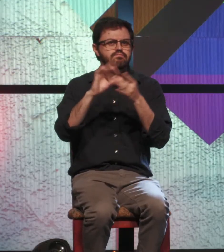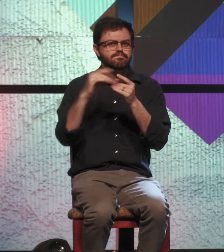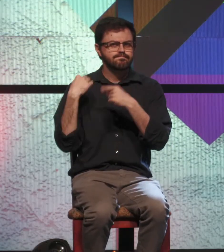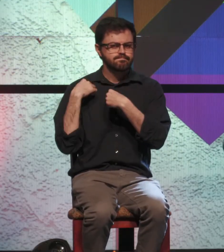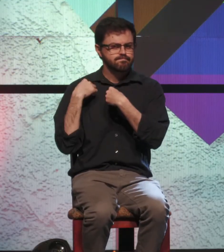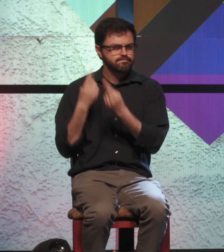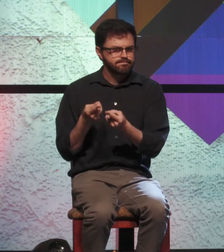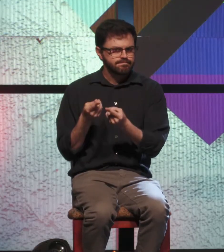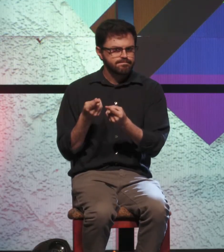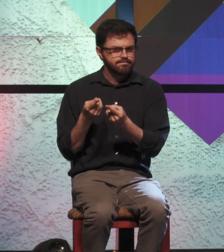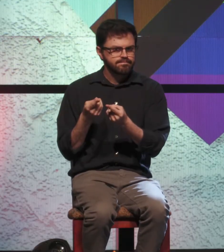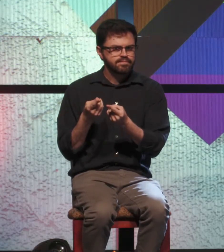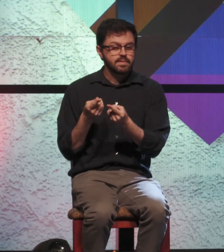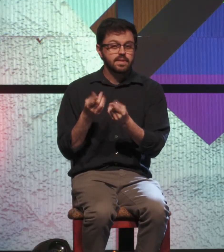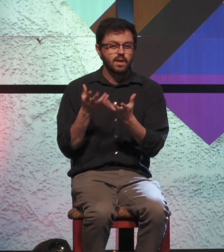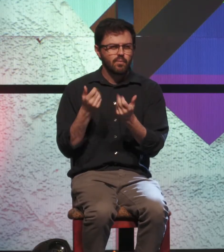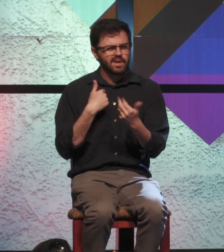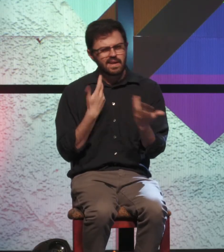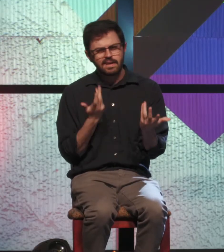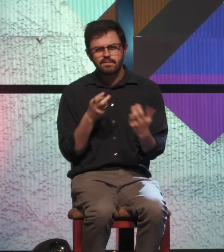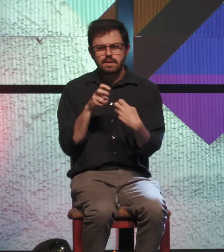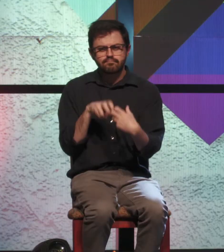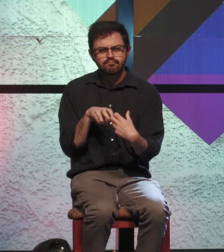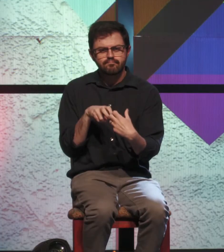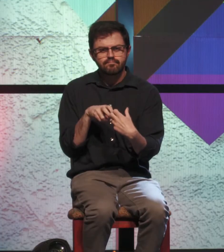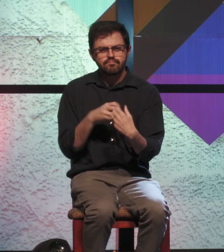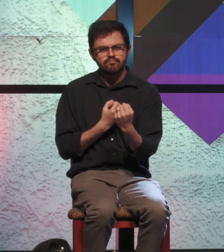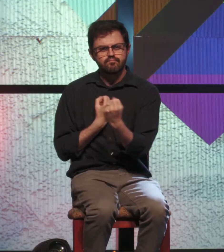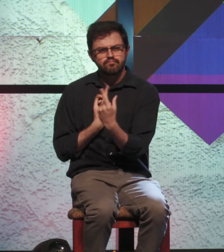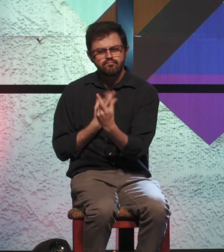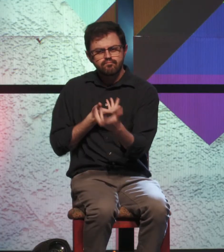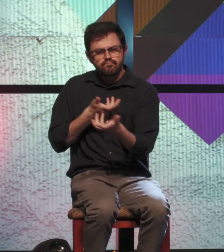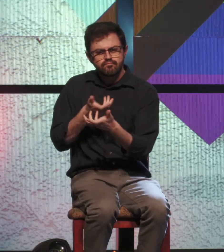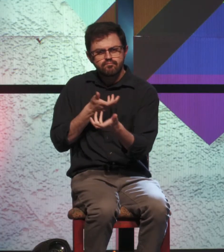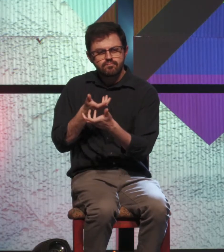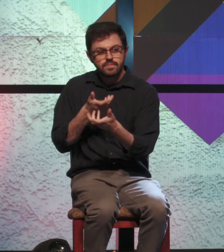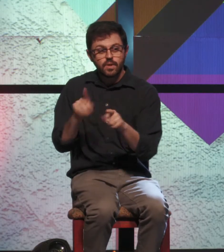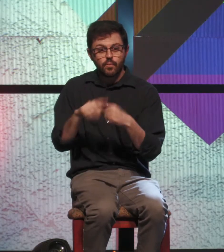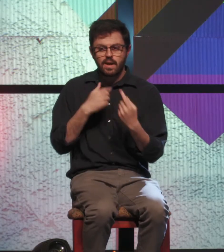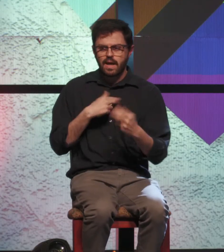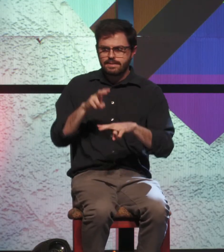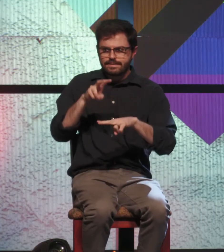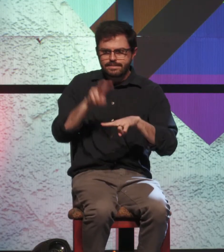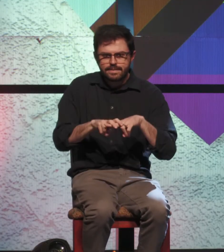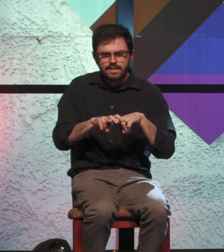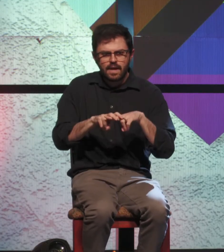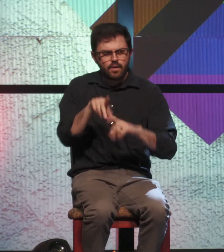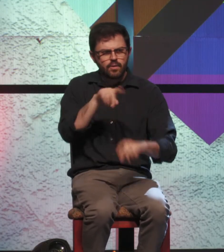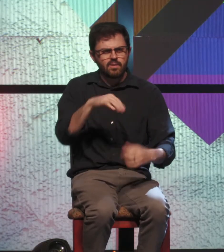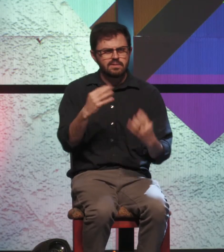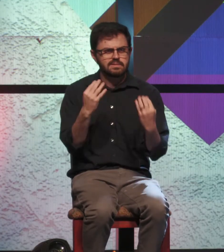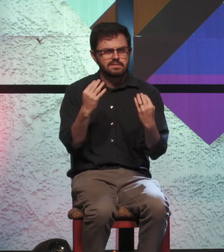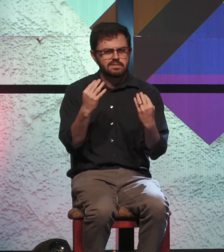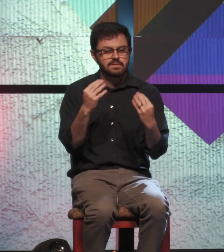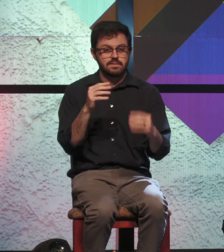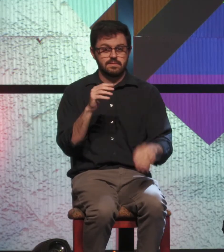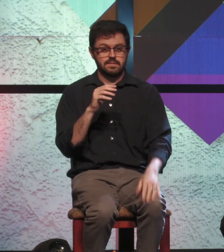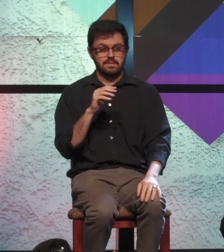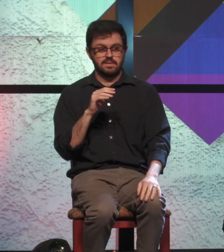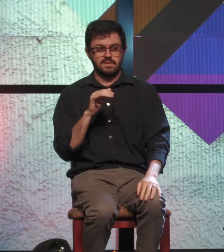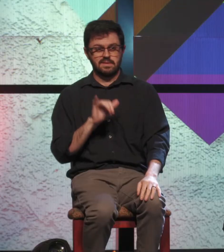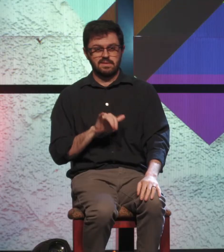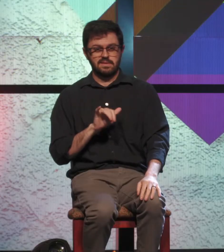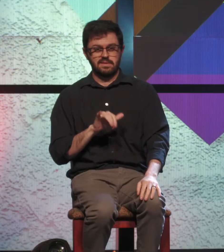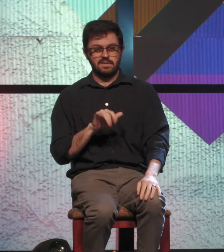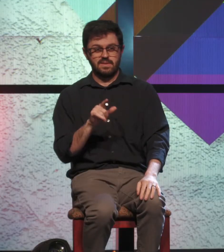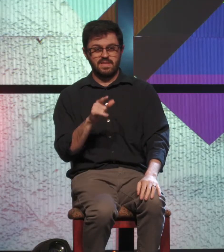heart-to-heart talk. So whenever I'm sitting down, you're like, uh-oh. He's going to say something that I'm not going to like. And no, I think you're